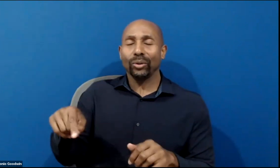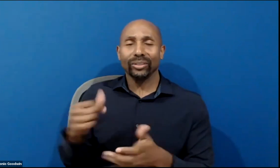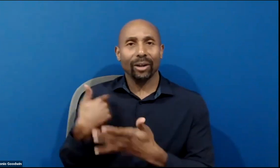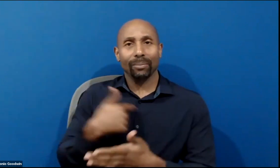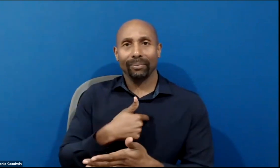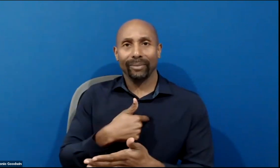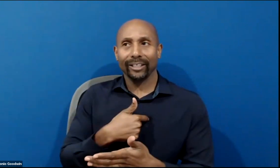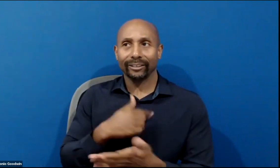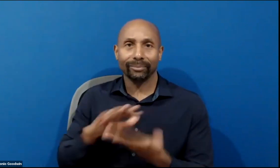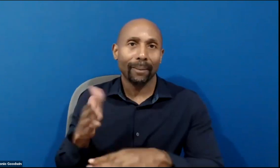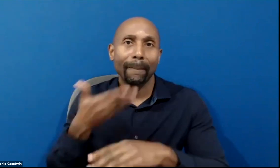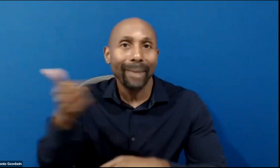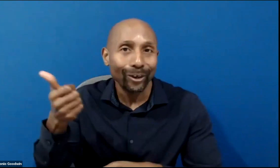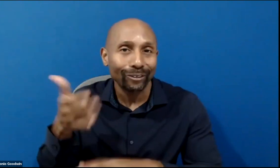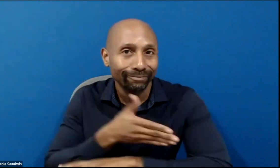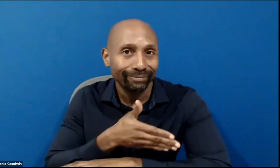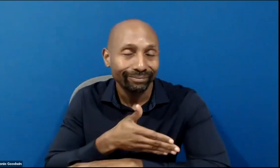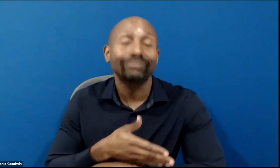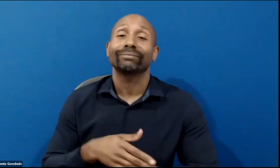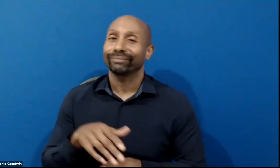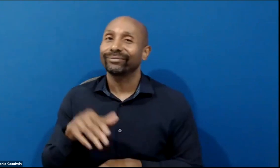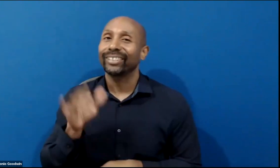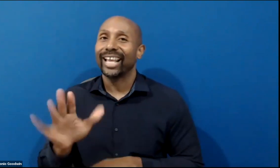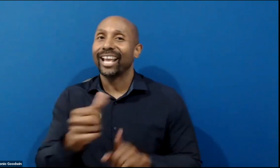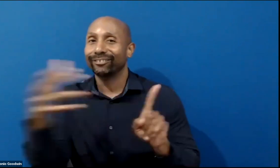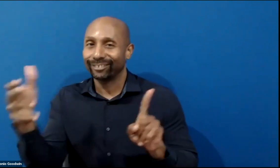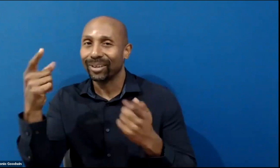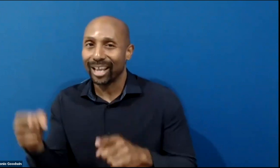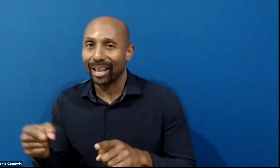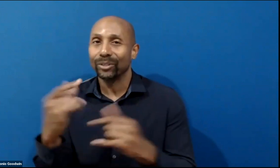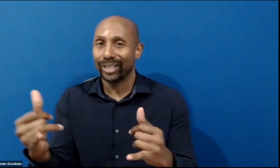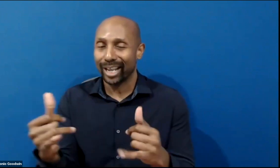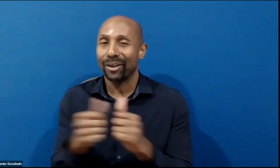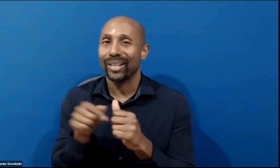in our conversation today. We refer to